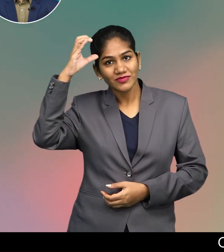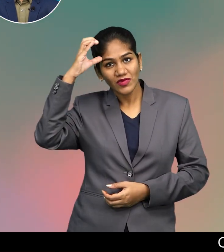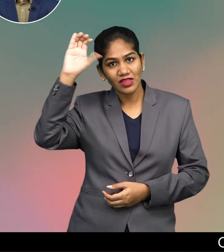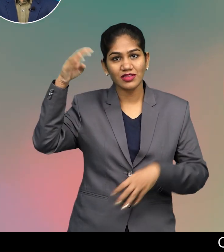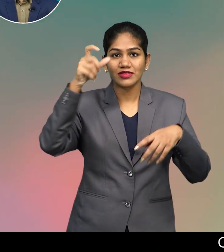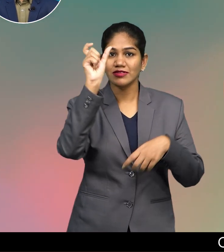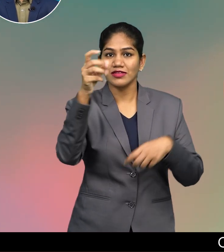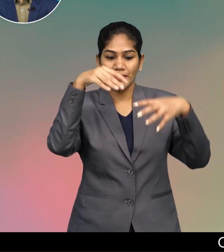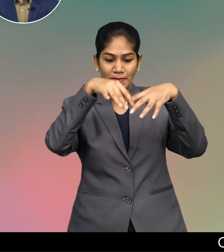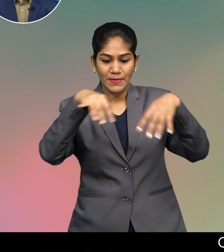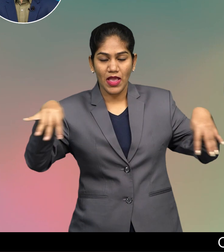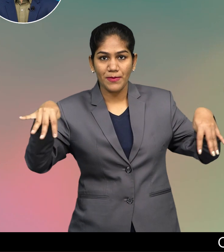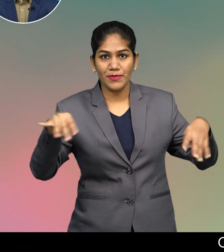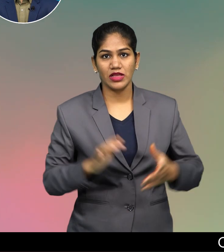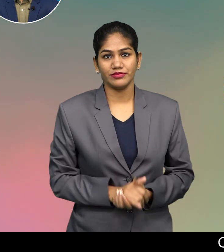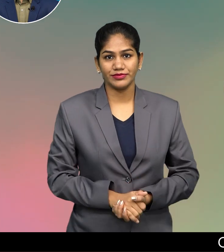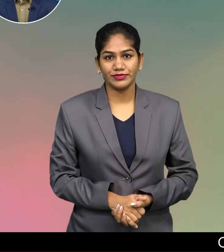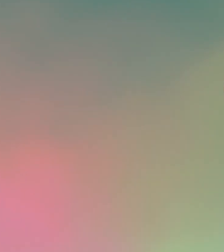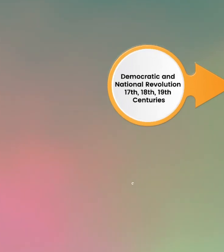Concept map.